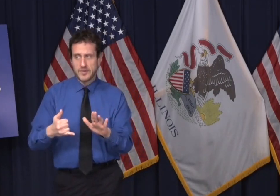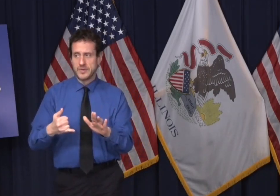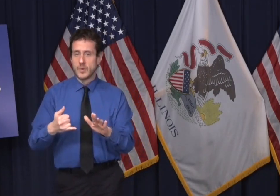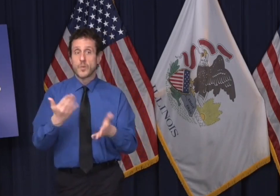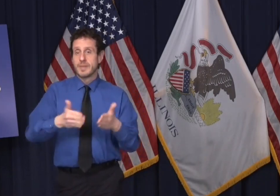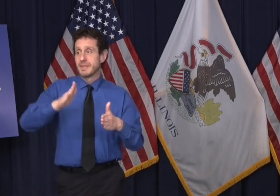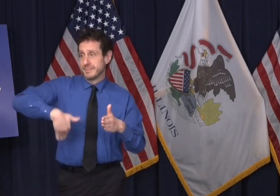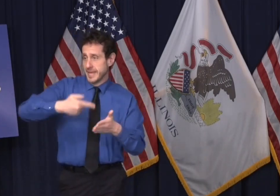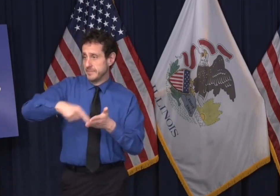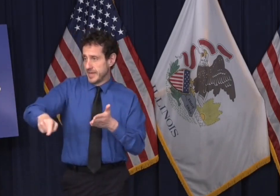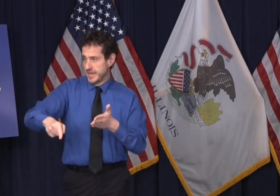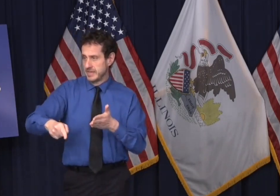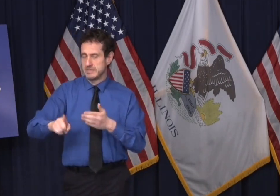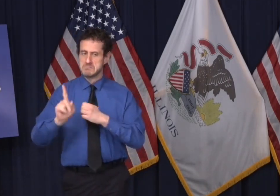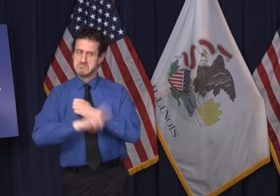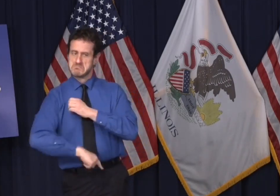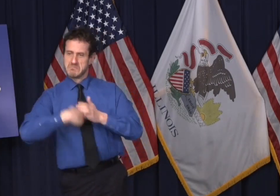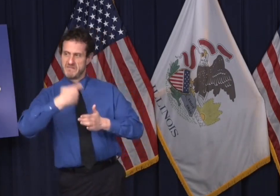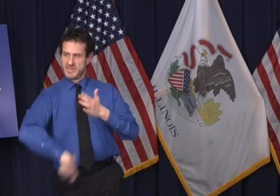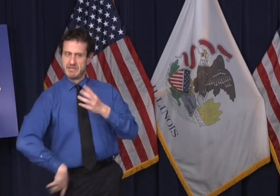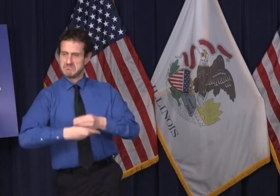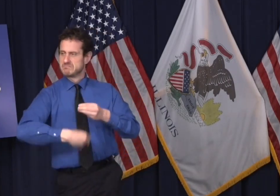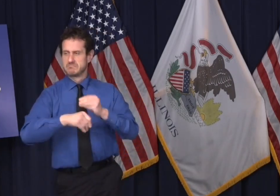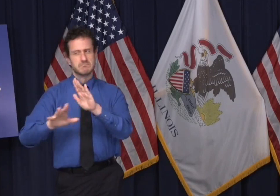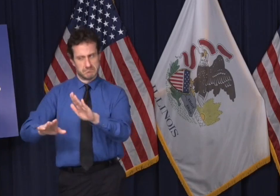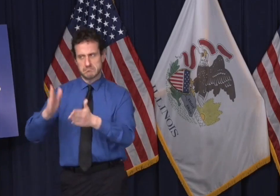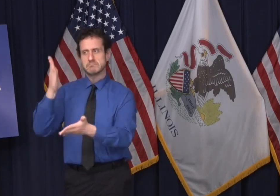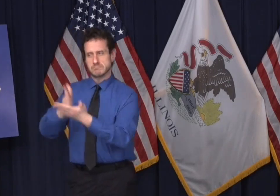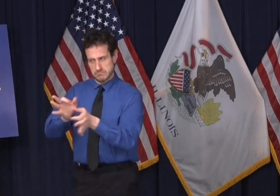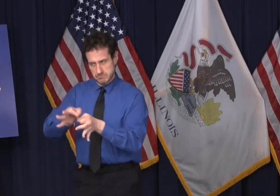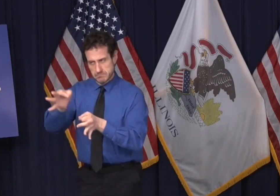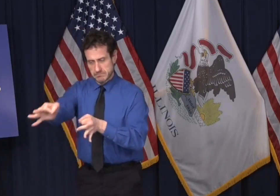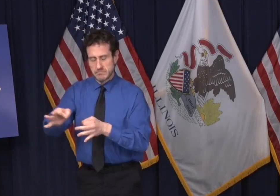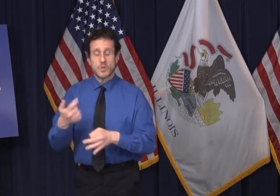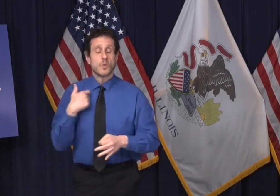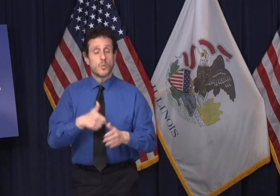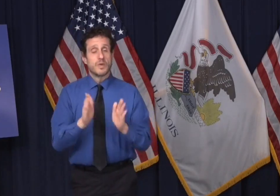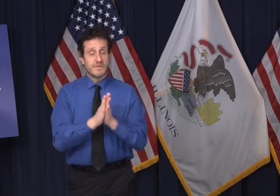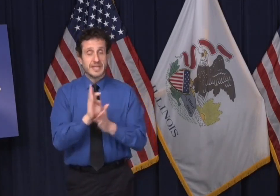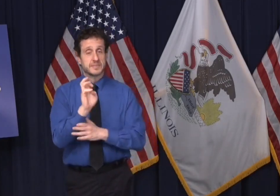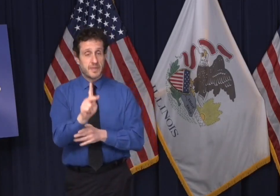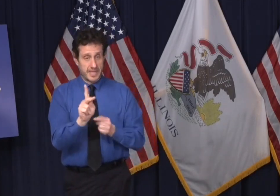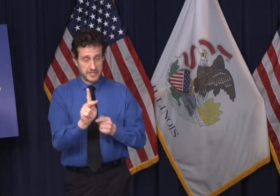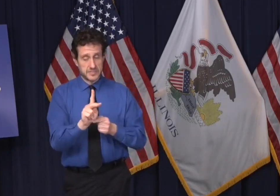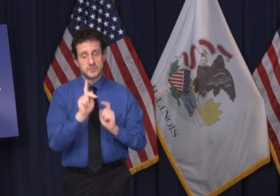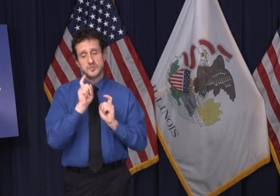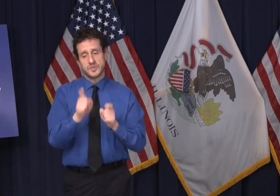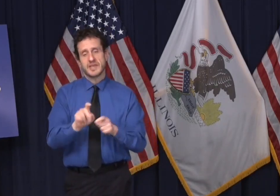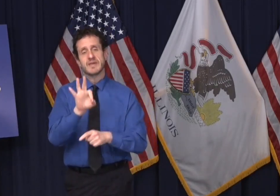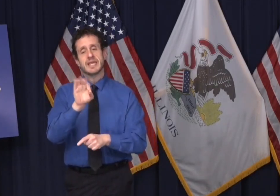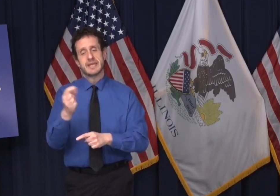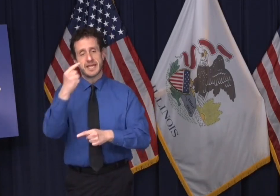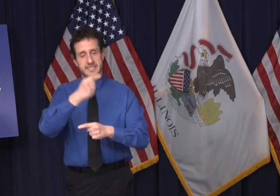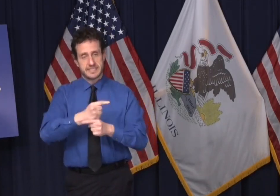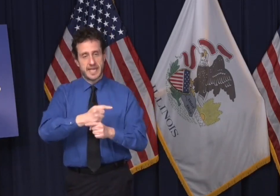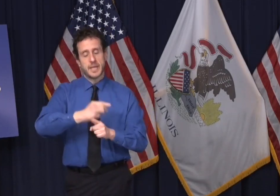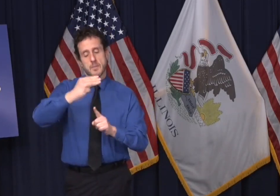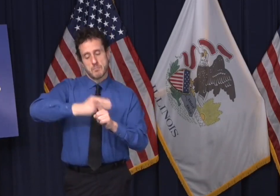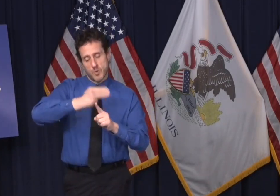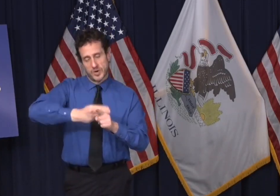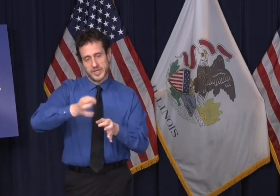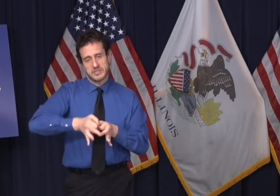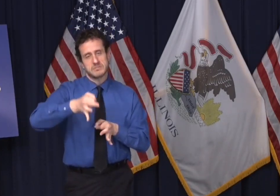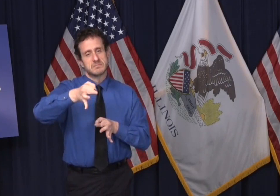fees. And we've called on mortgage lenders, servicers, and banks to grant 90-day mortgage